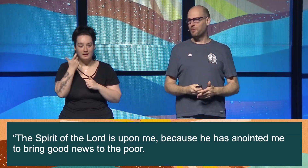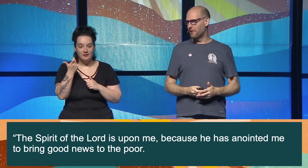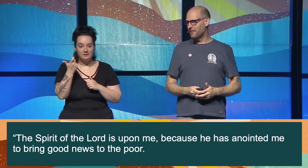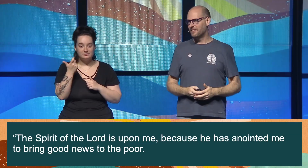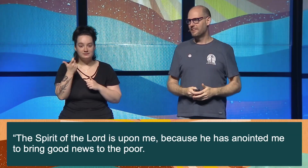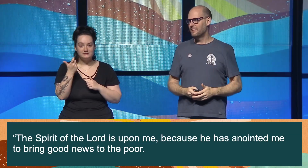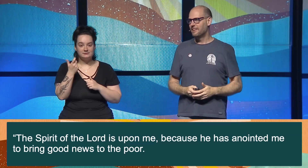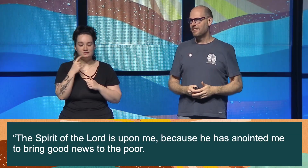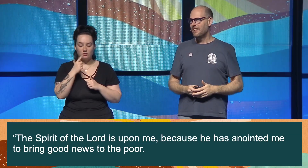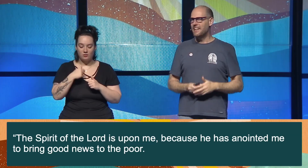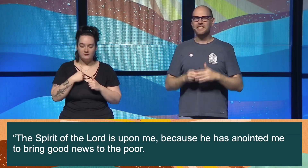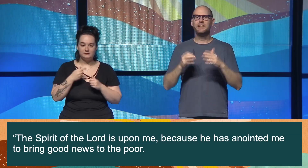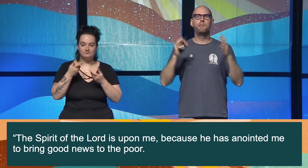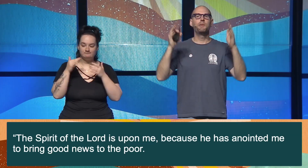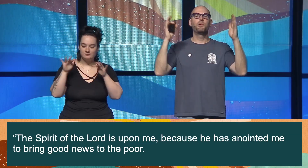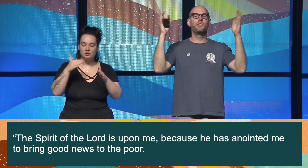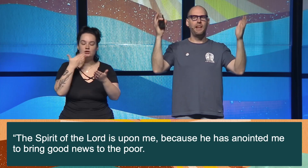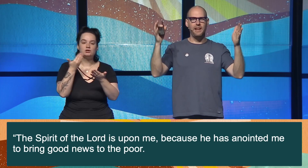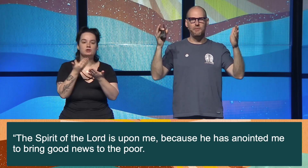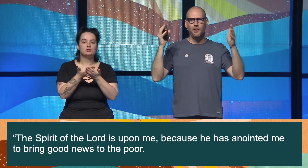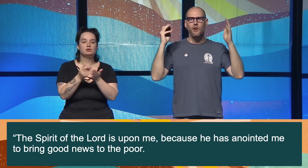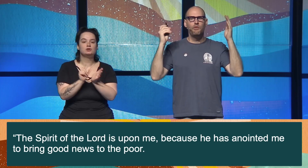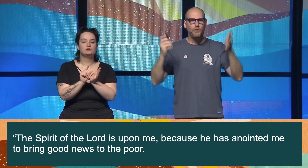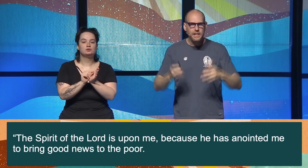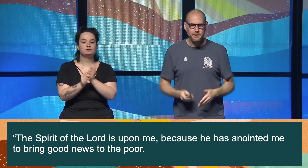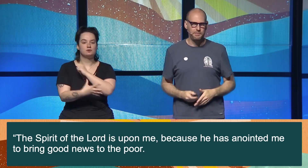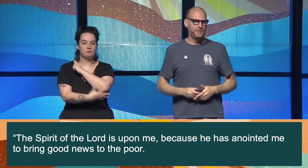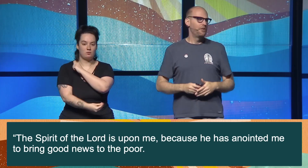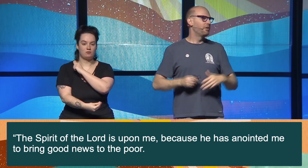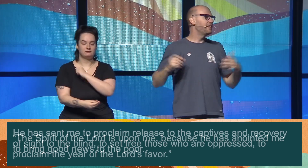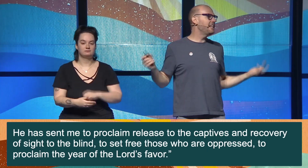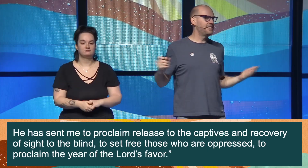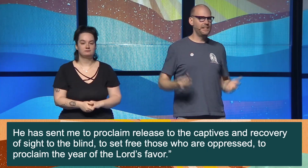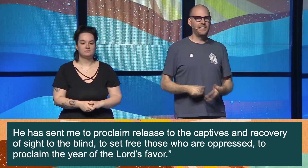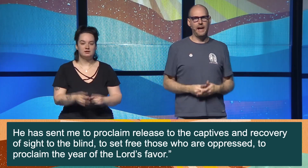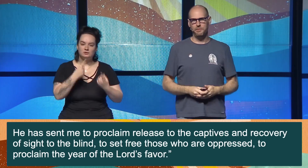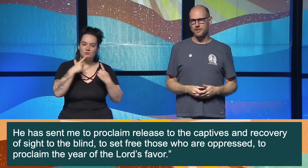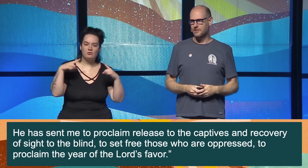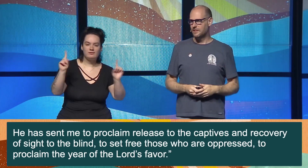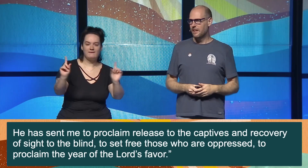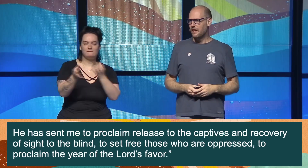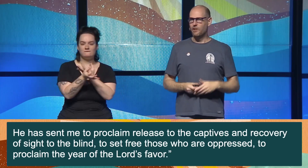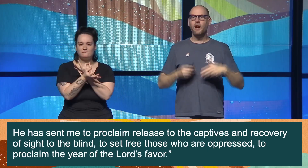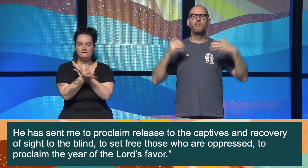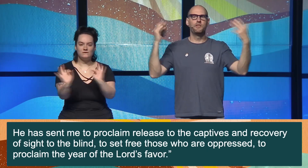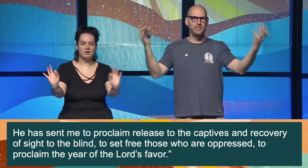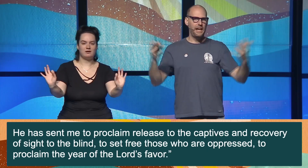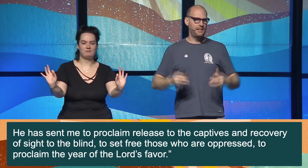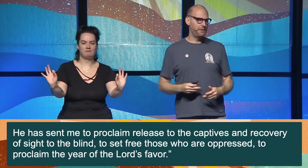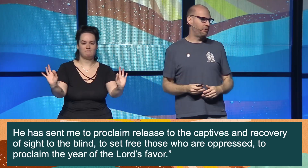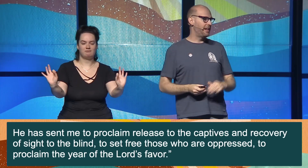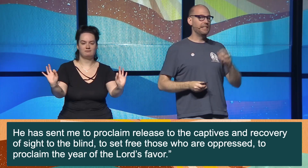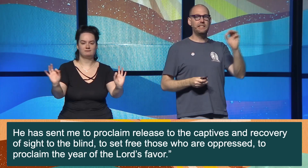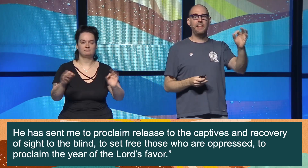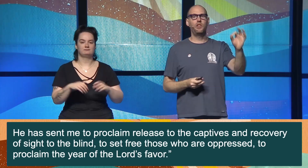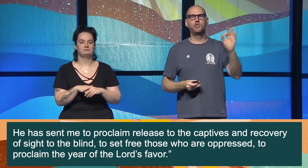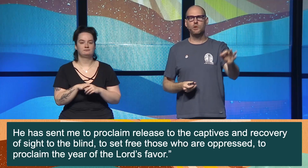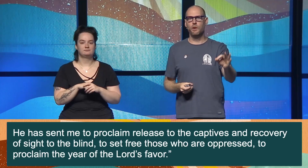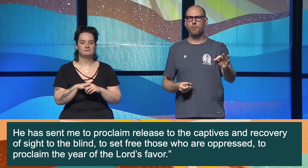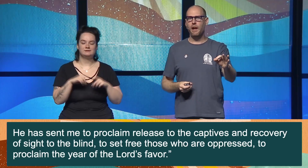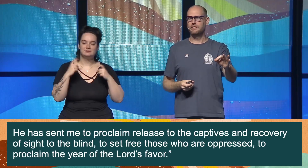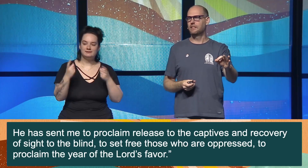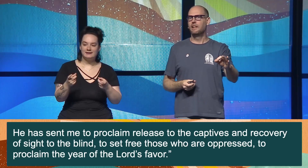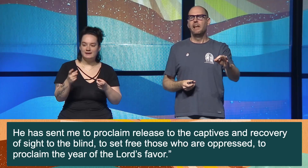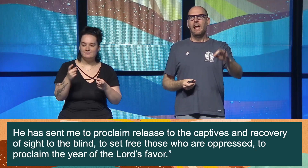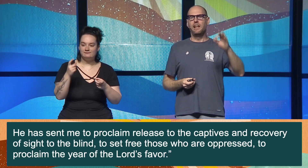news to the poor. And he has sent me to proclaim freedom, release to the captives, recovery of sight to the blind, to set those